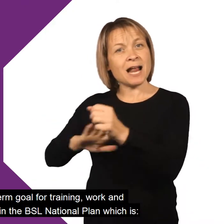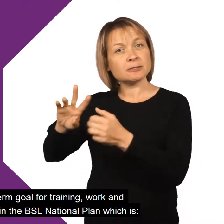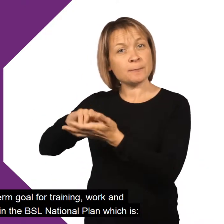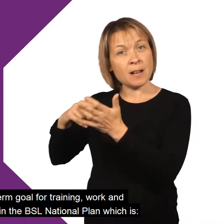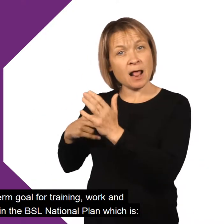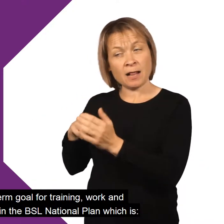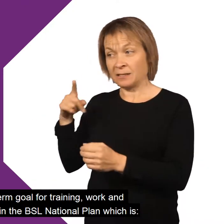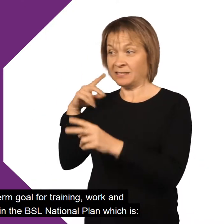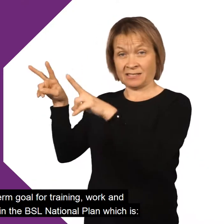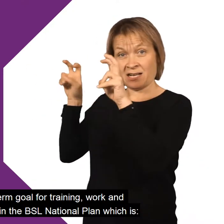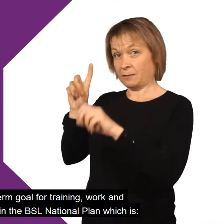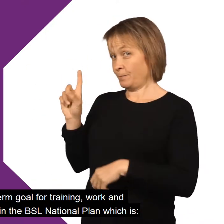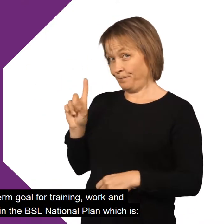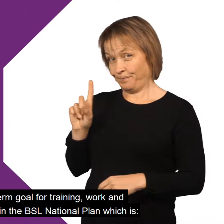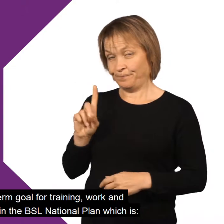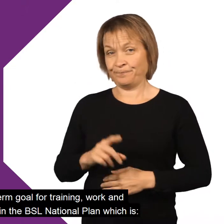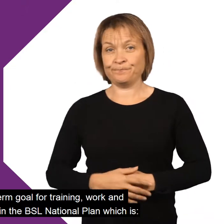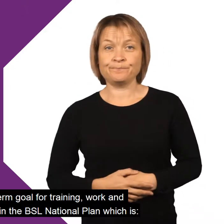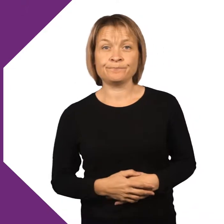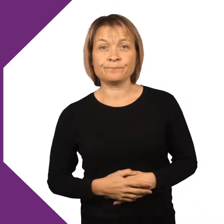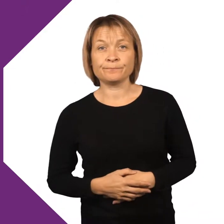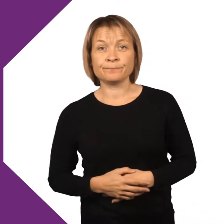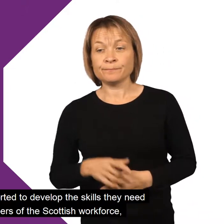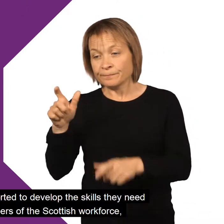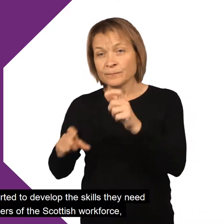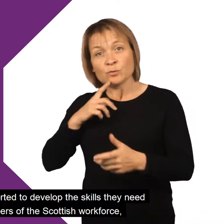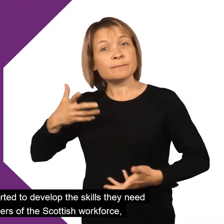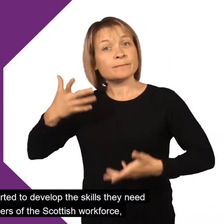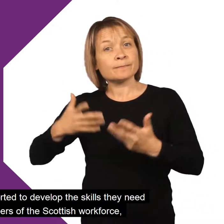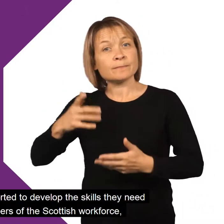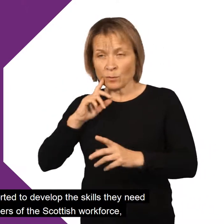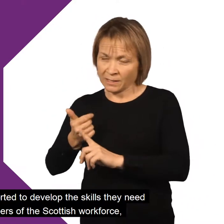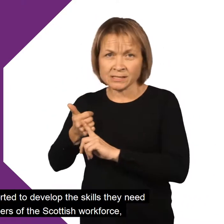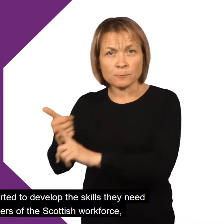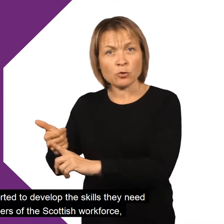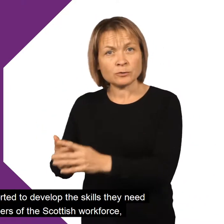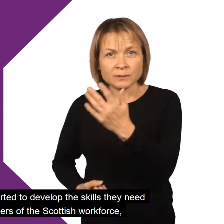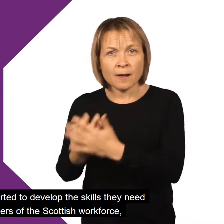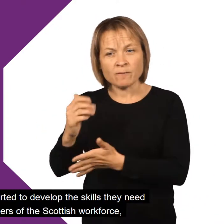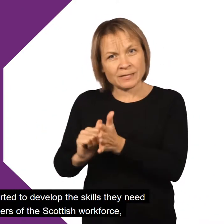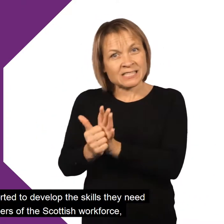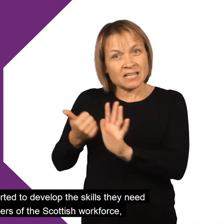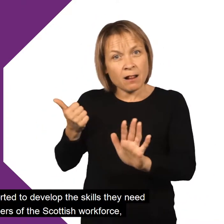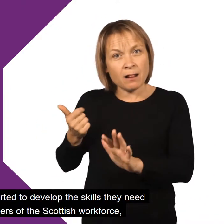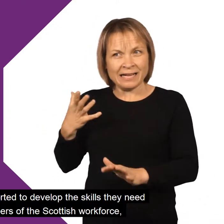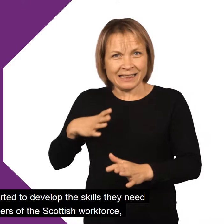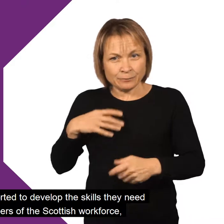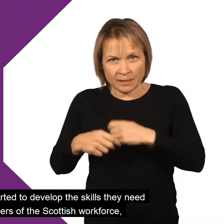BSL National Plan Which is BSL users will be supported to develop the skills they